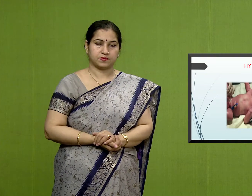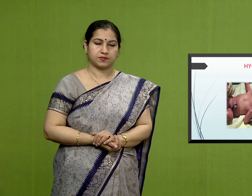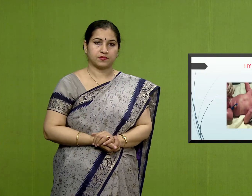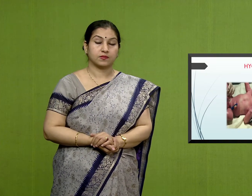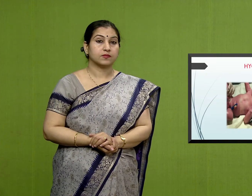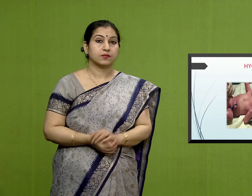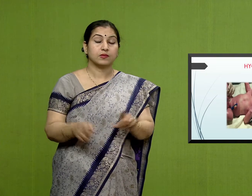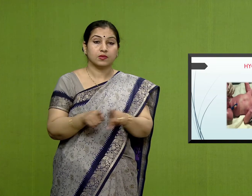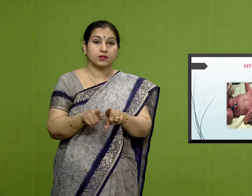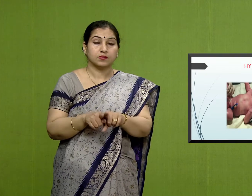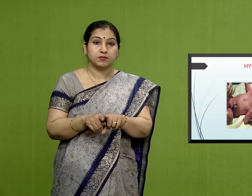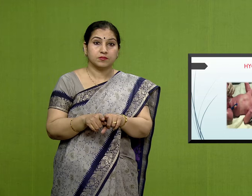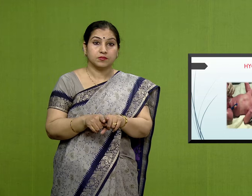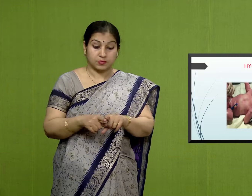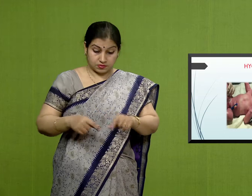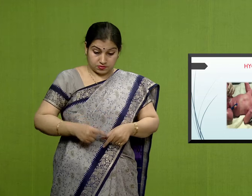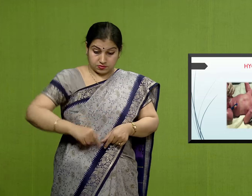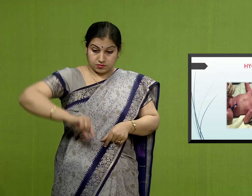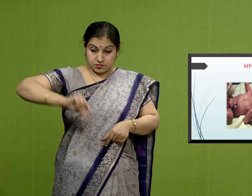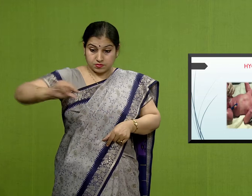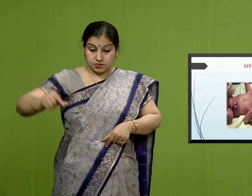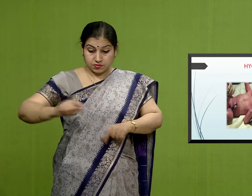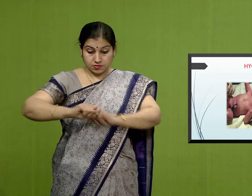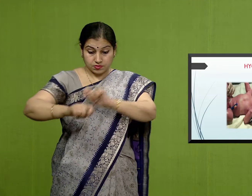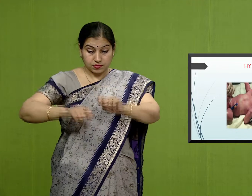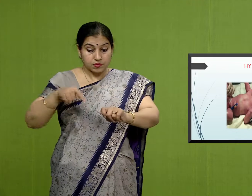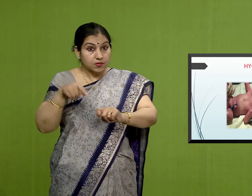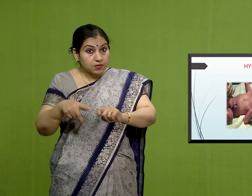Care of the cut umbilical cord.